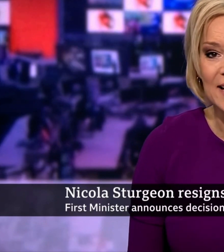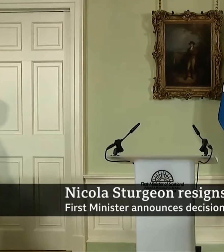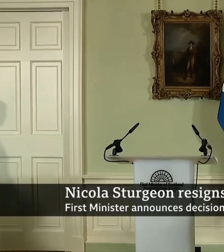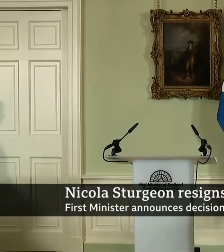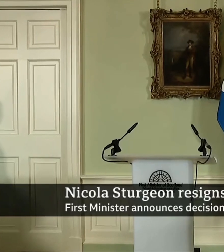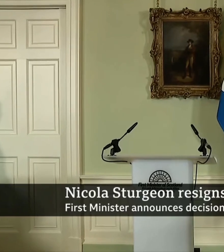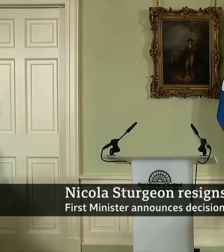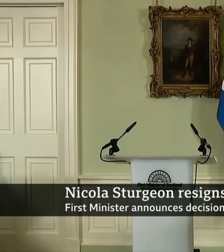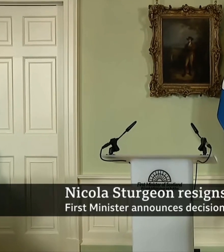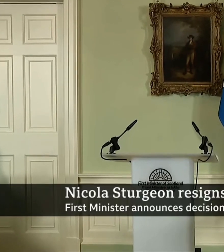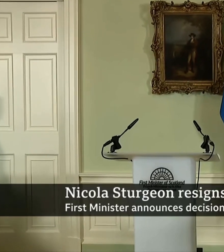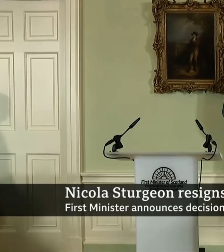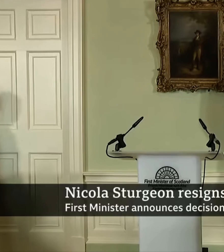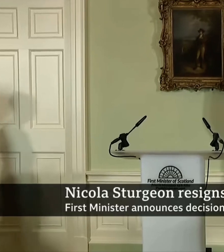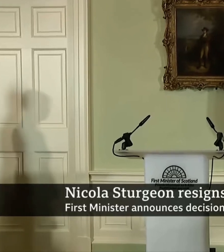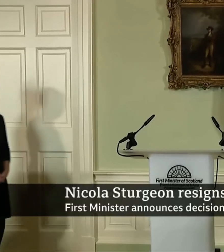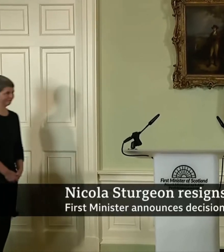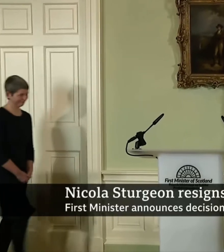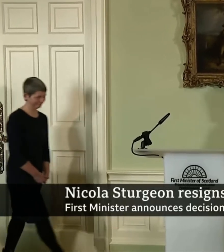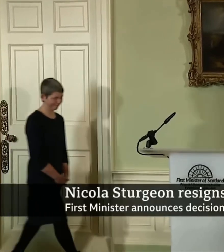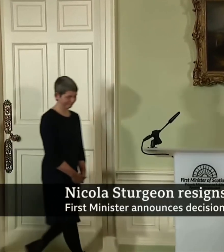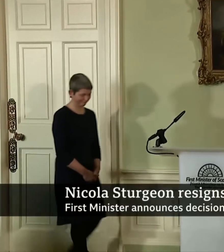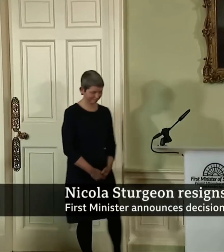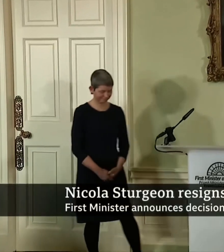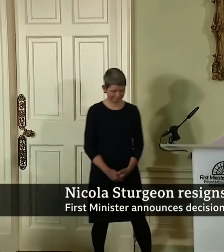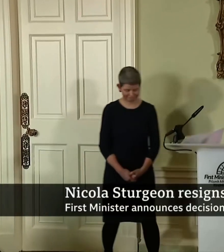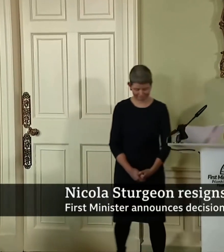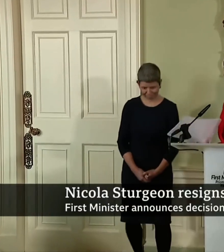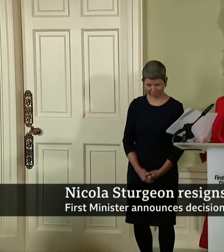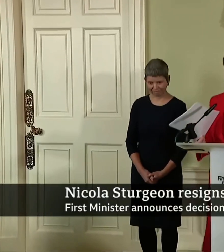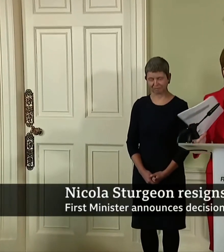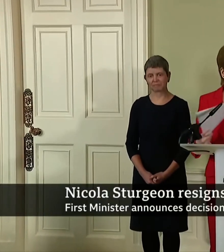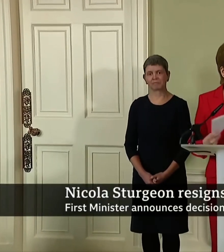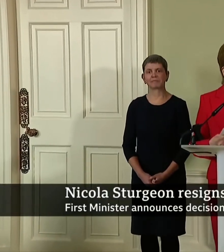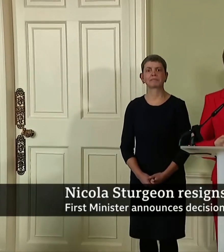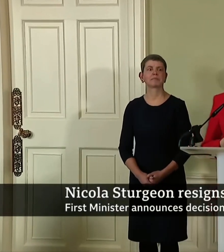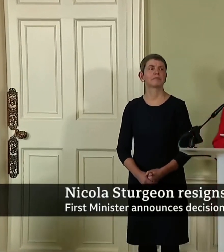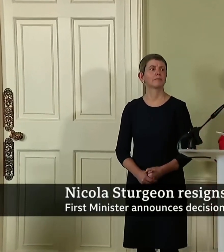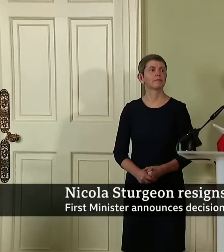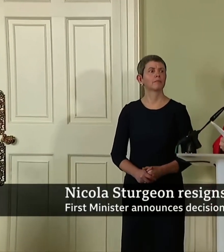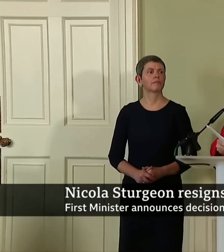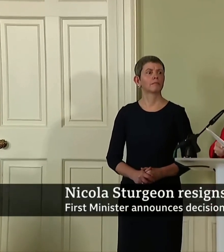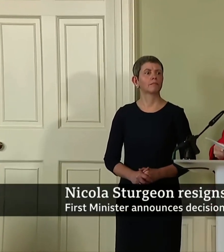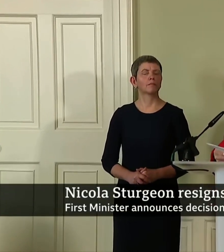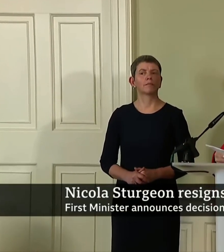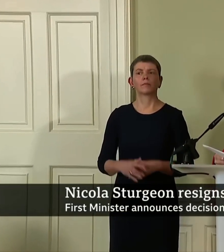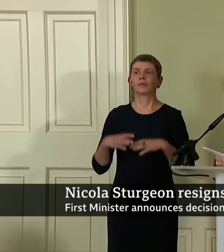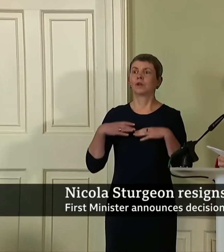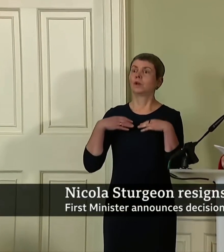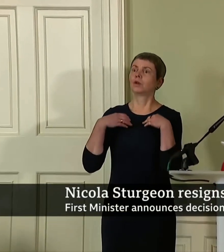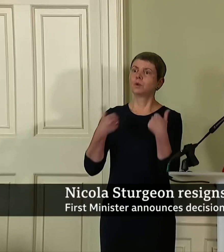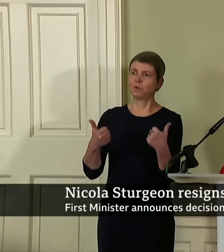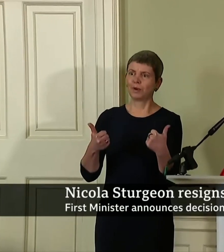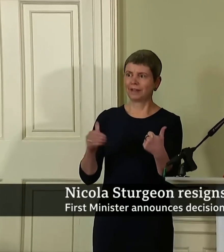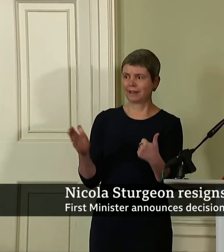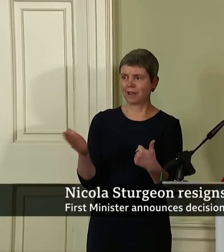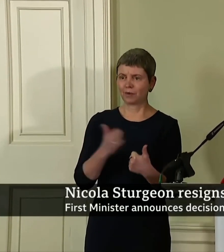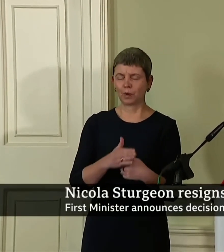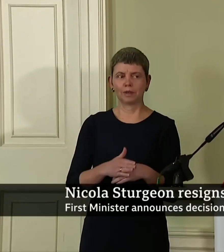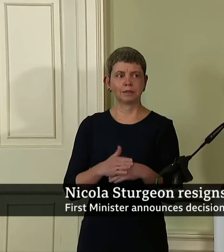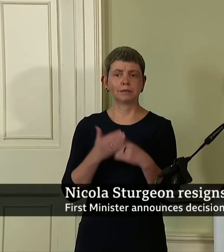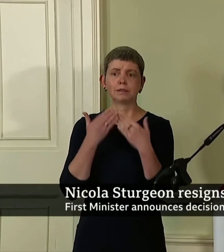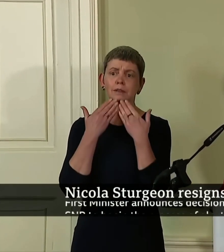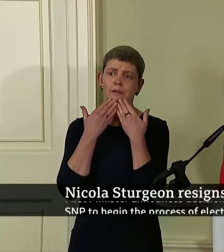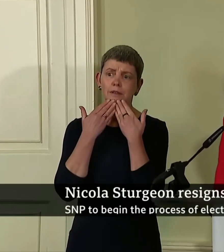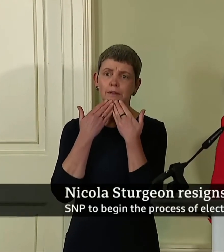more than 8 years. Now, she told a hastily arranged news conference that it was the right time to make way for someone else